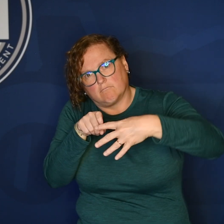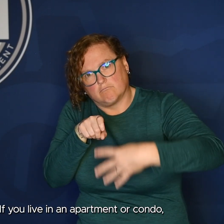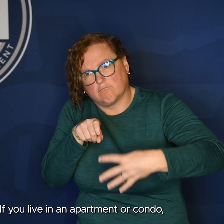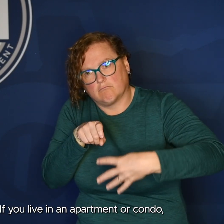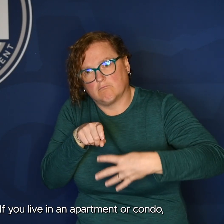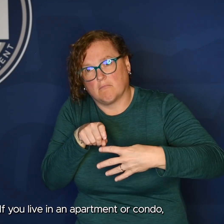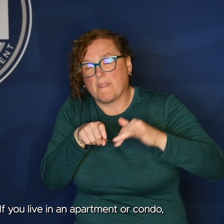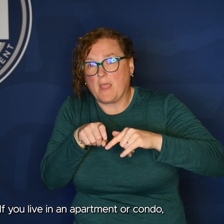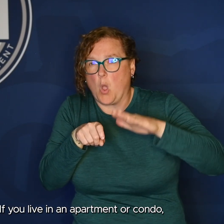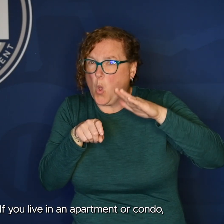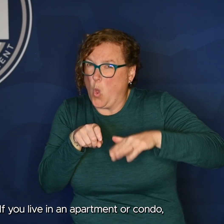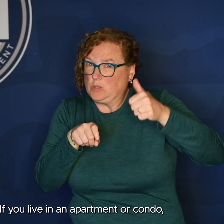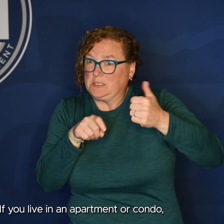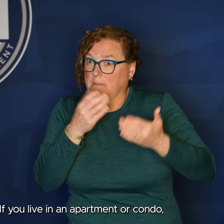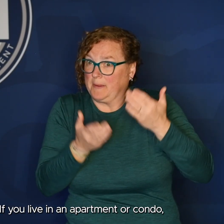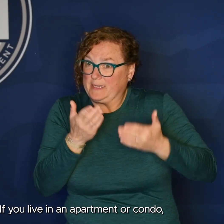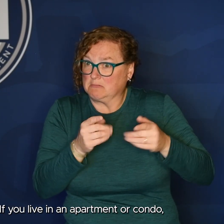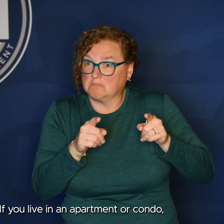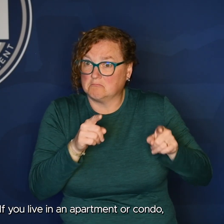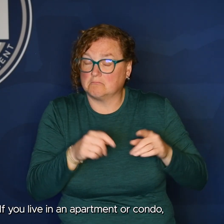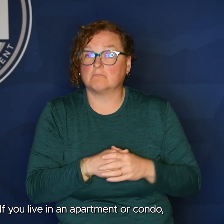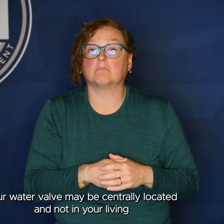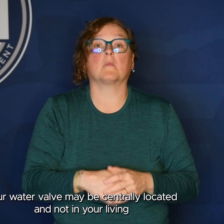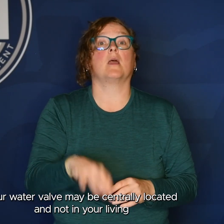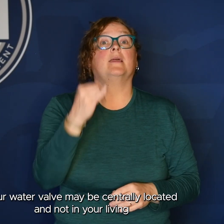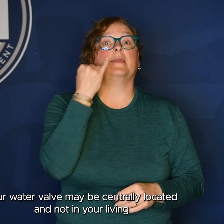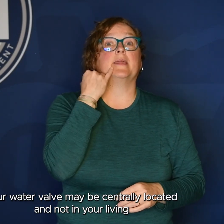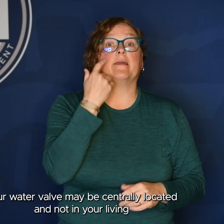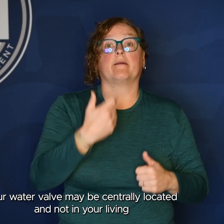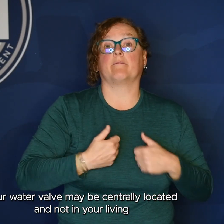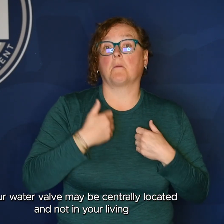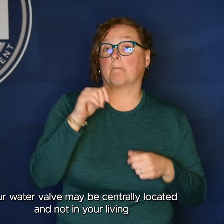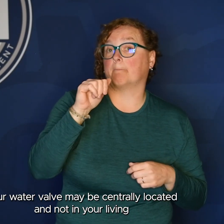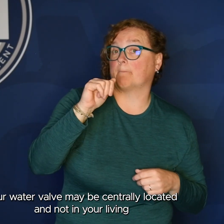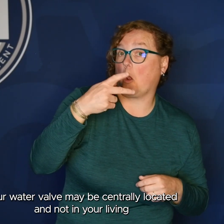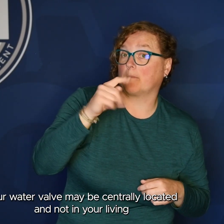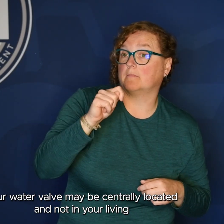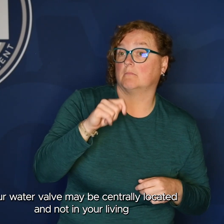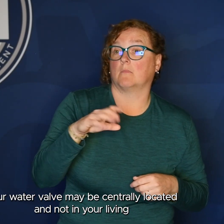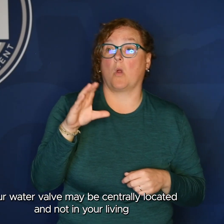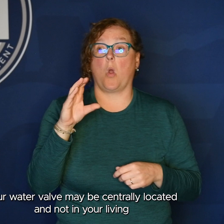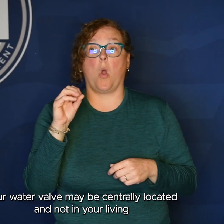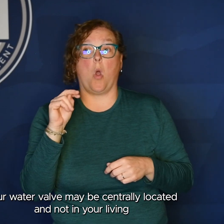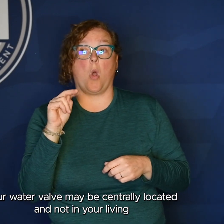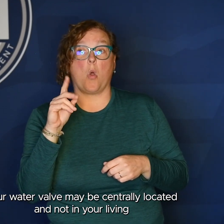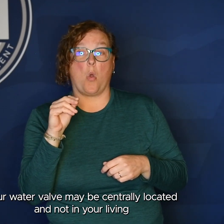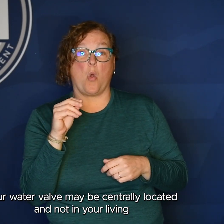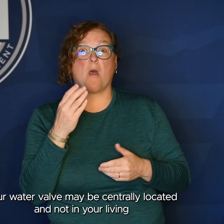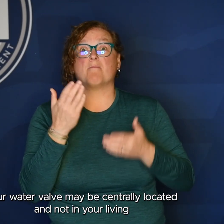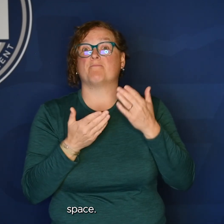If you live in an apartment or condo, your water valve may be centrally located and not in your living